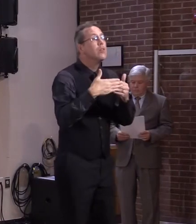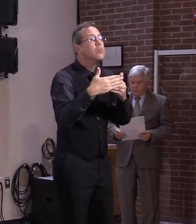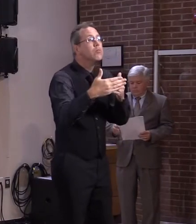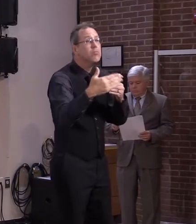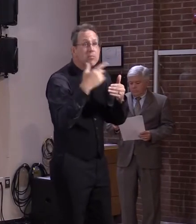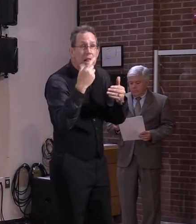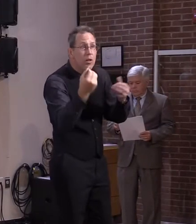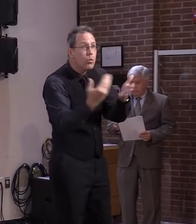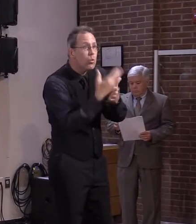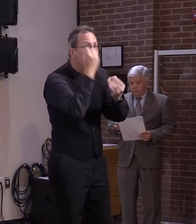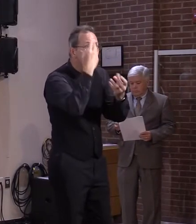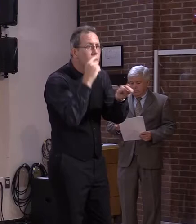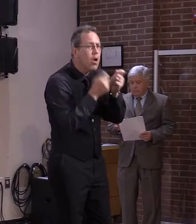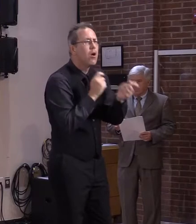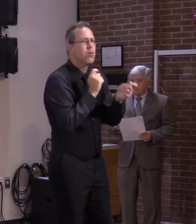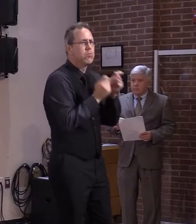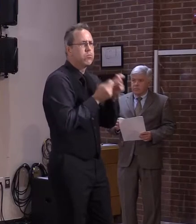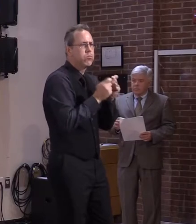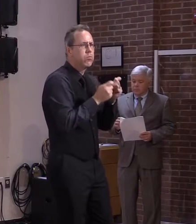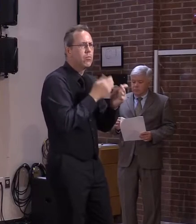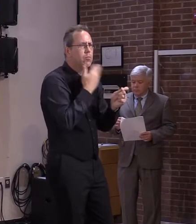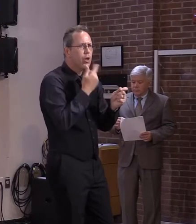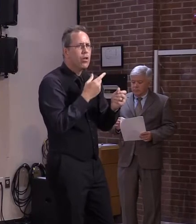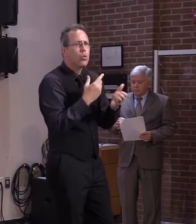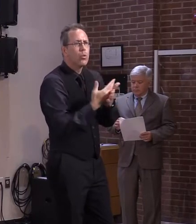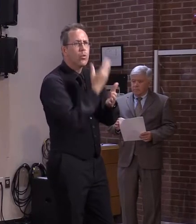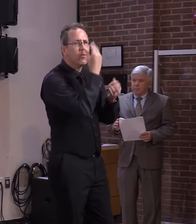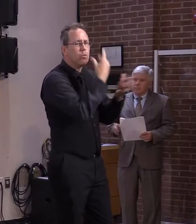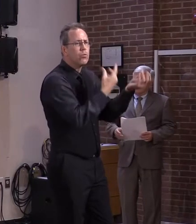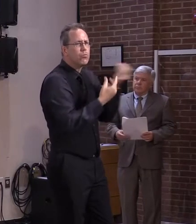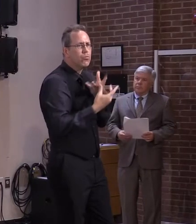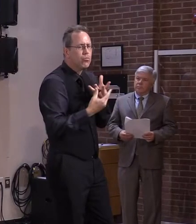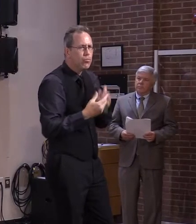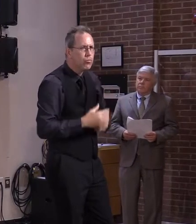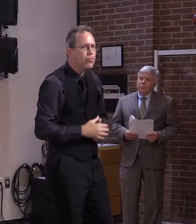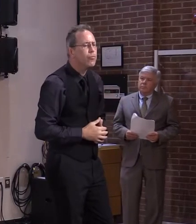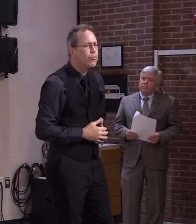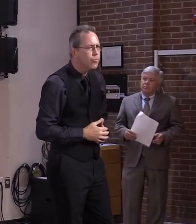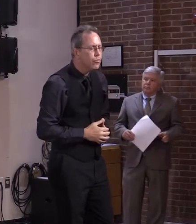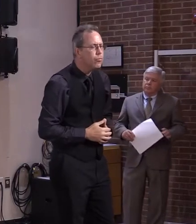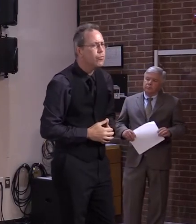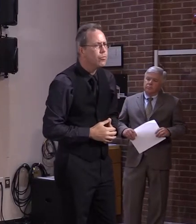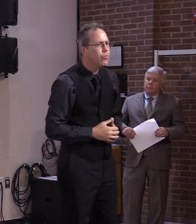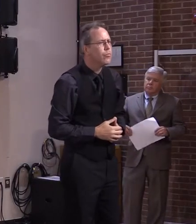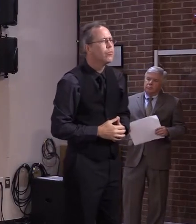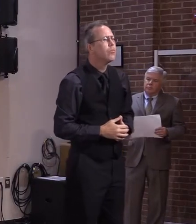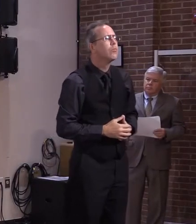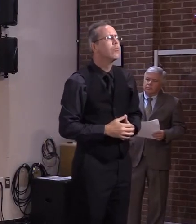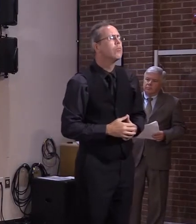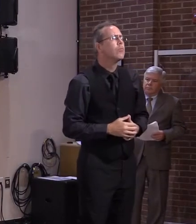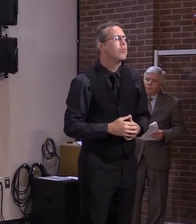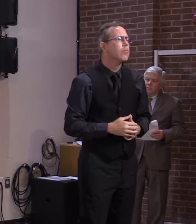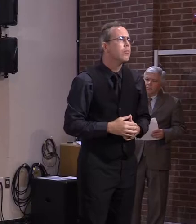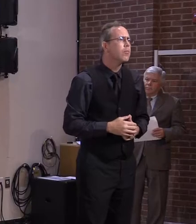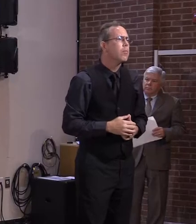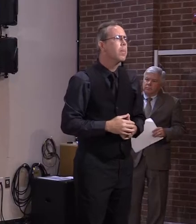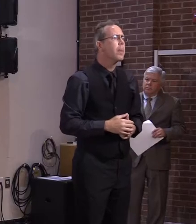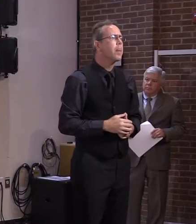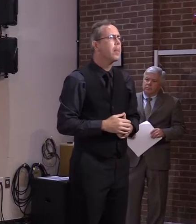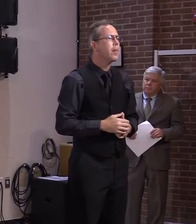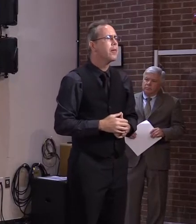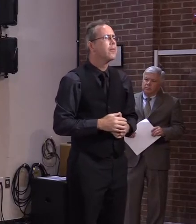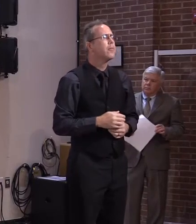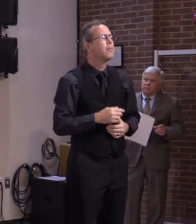months. I wanted to highlight that yesterday I had a great visit to the Stafford Technical Center in Rutland. To a